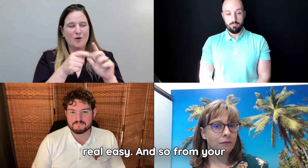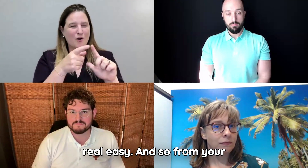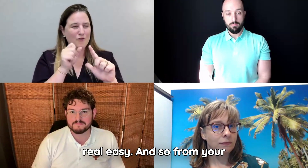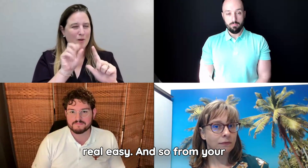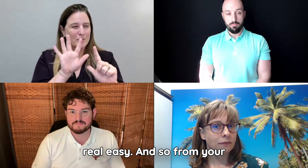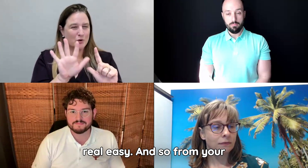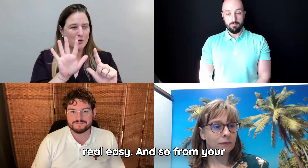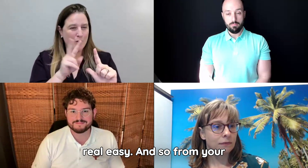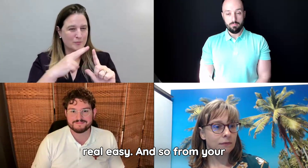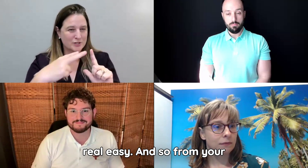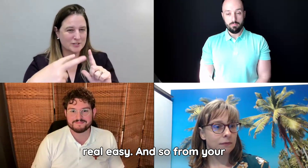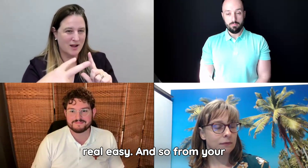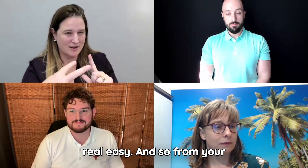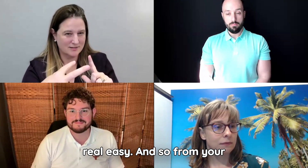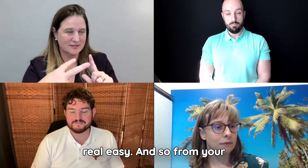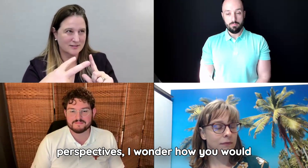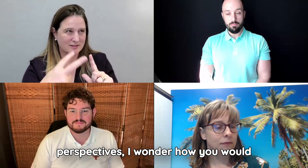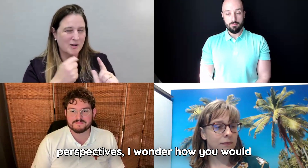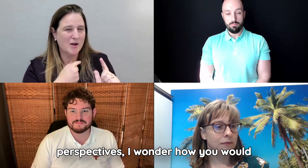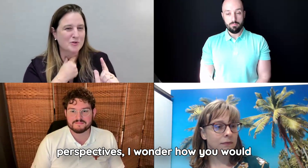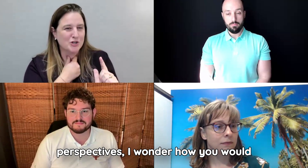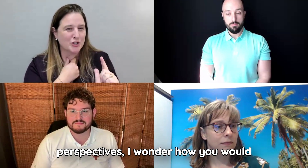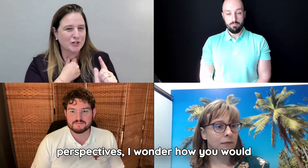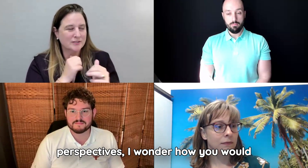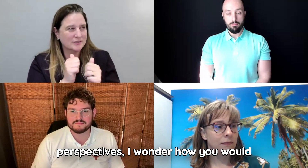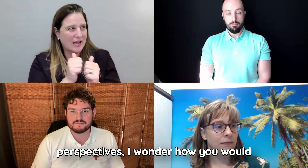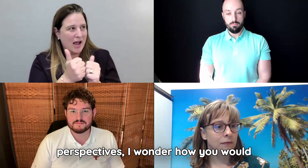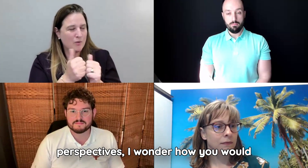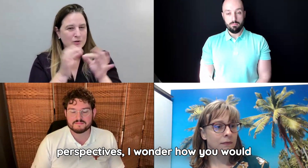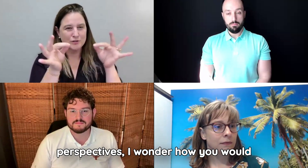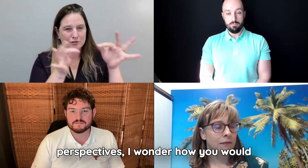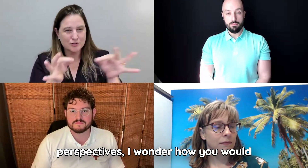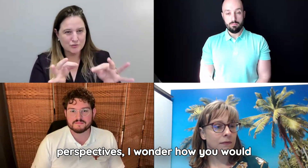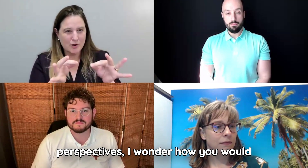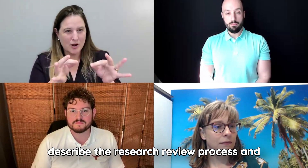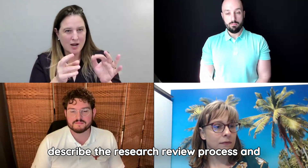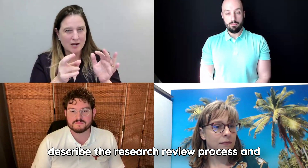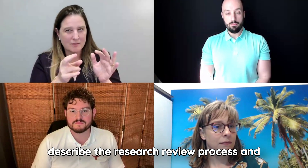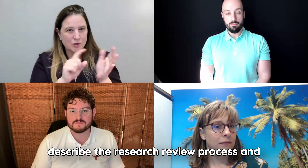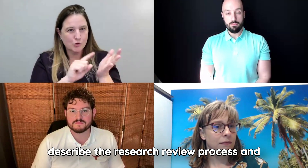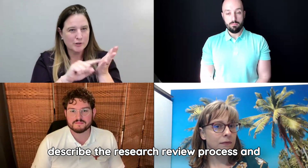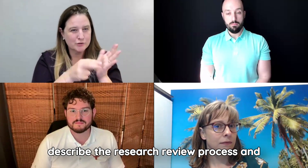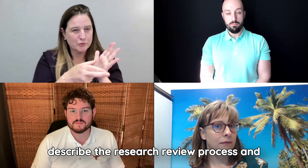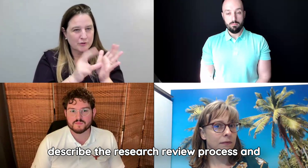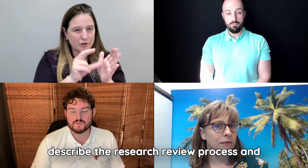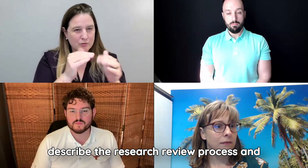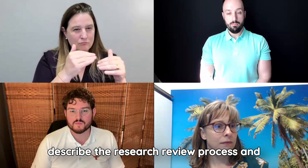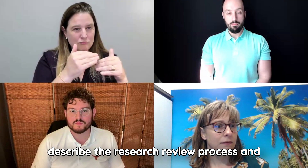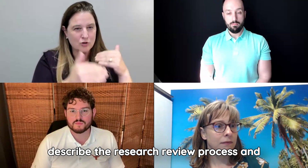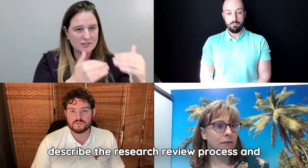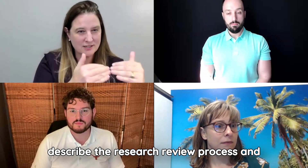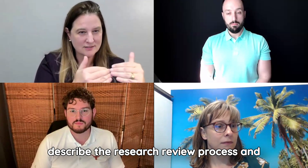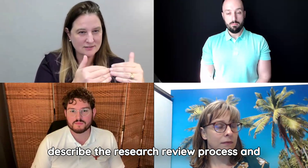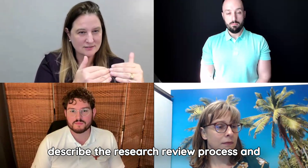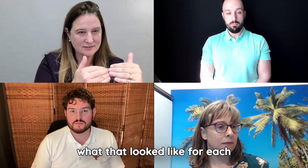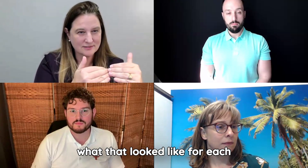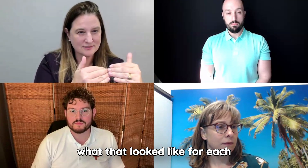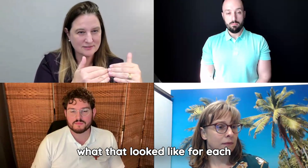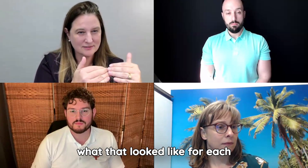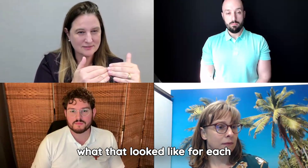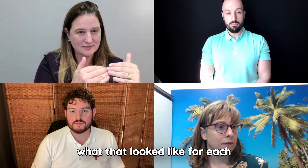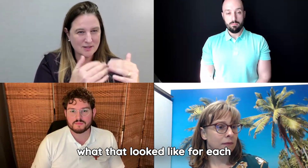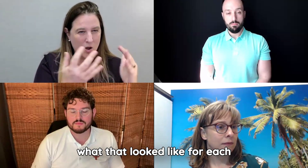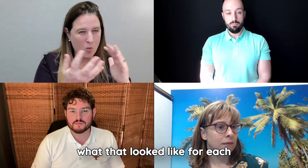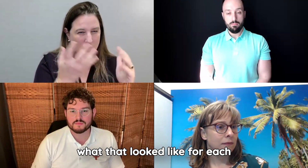easy. And so from your perspectives, I wonder how you would describe the research